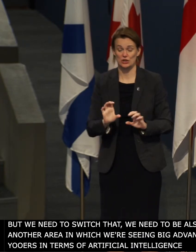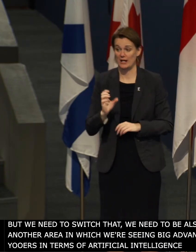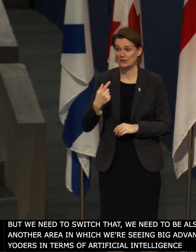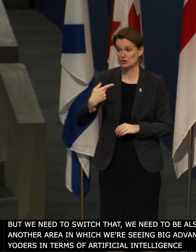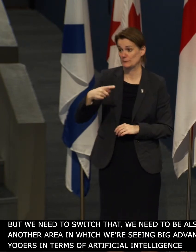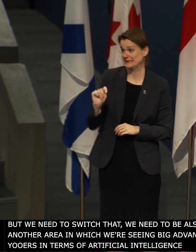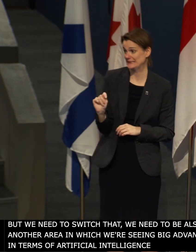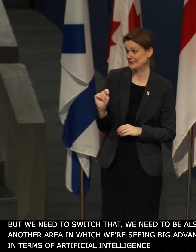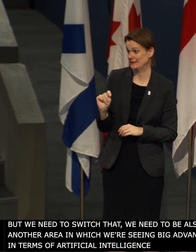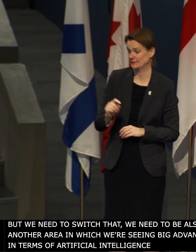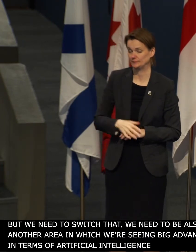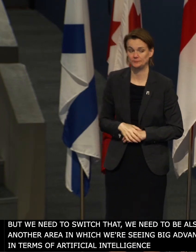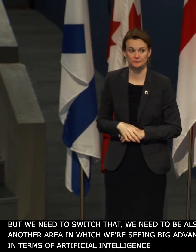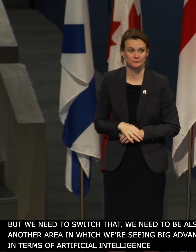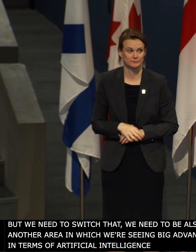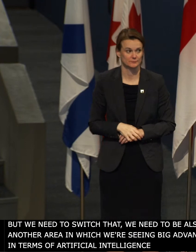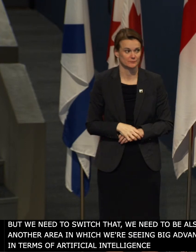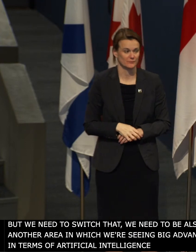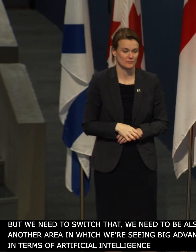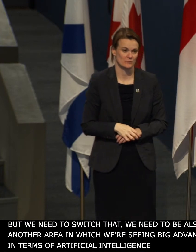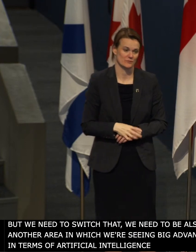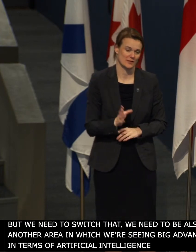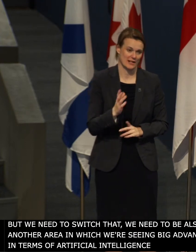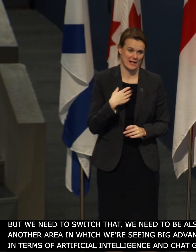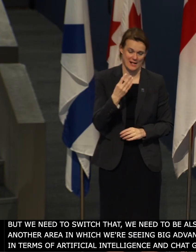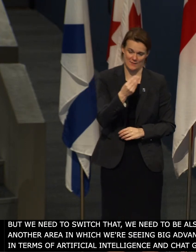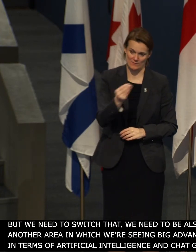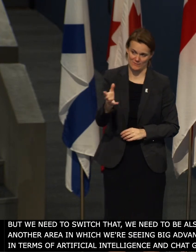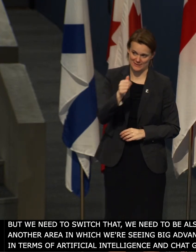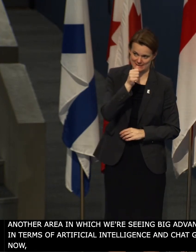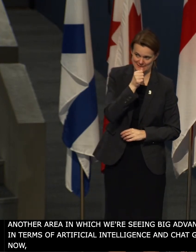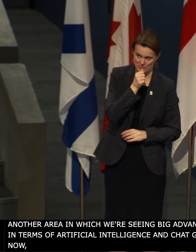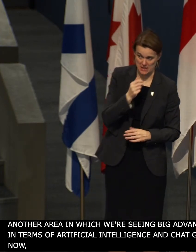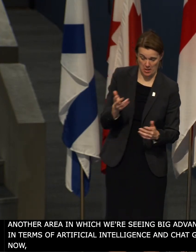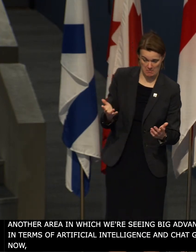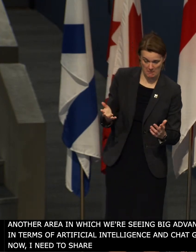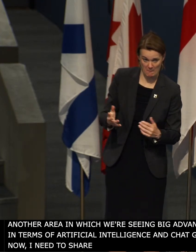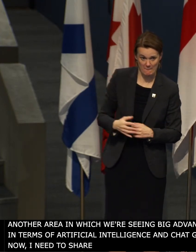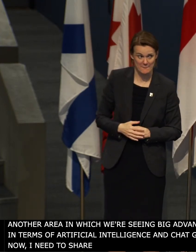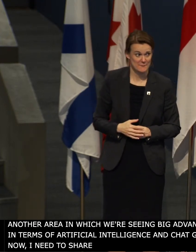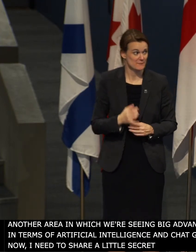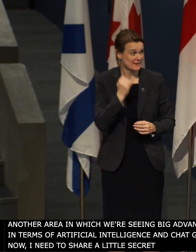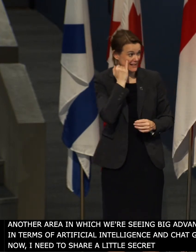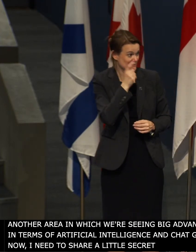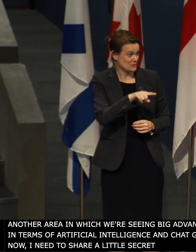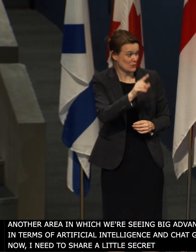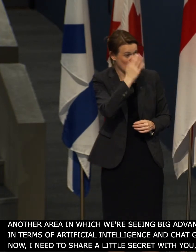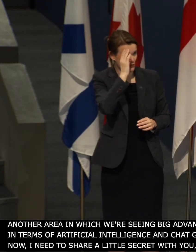ChatGPT. Now, I need to share a little secret with you, and I think those of you who know about